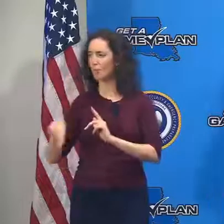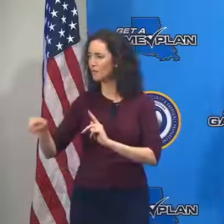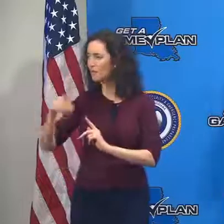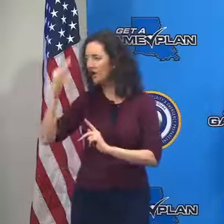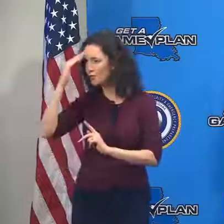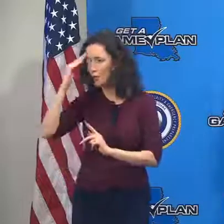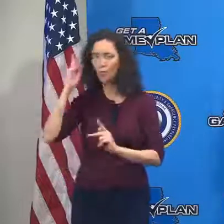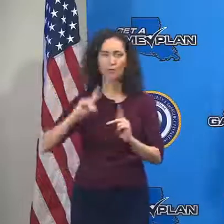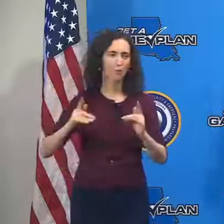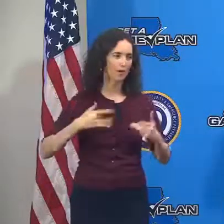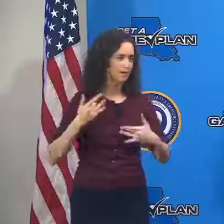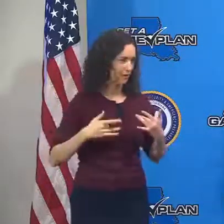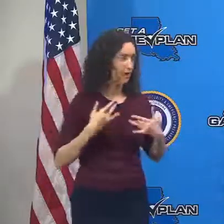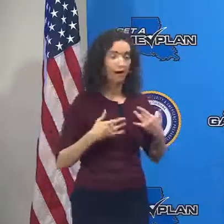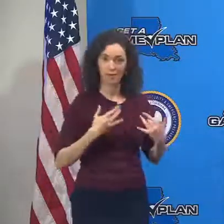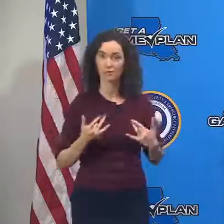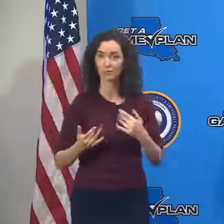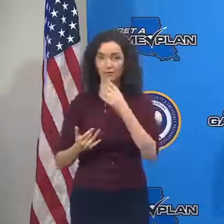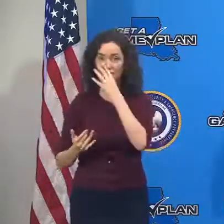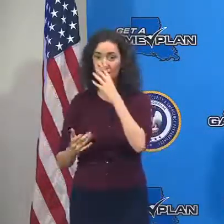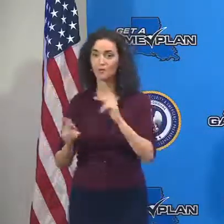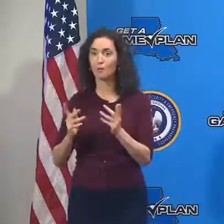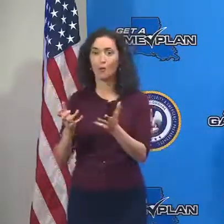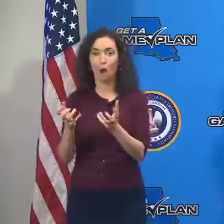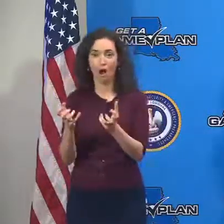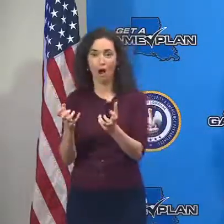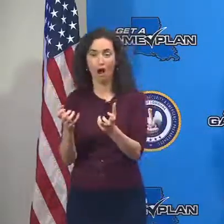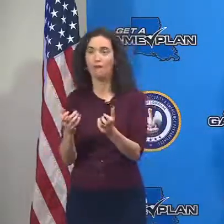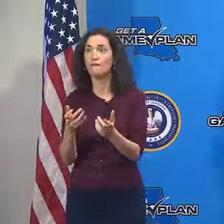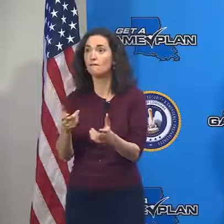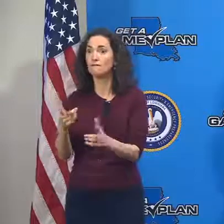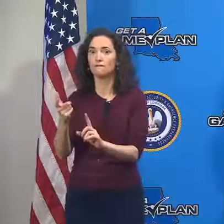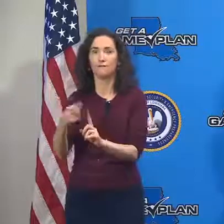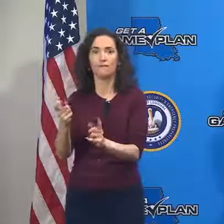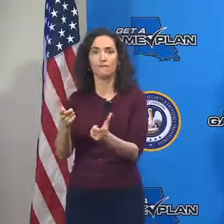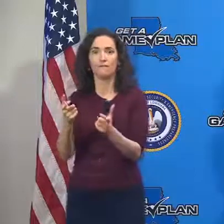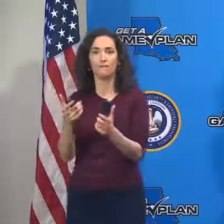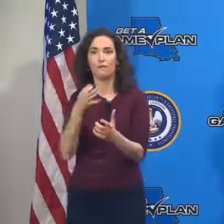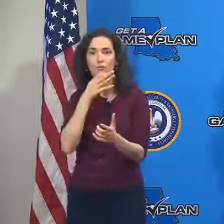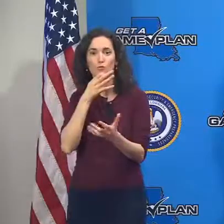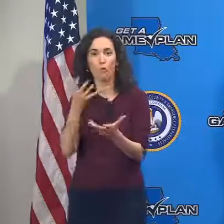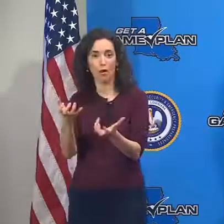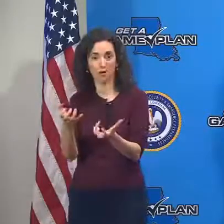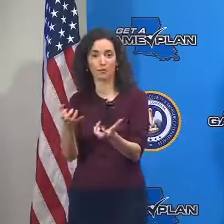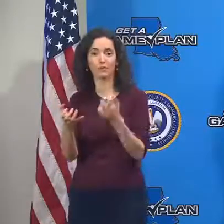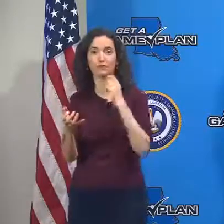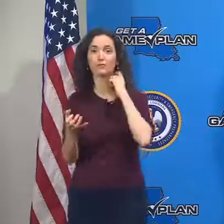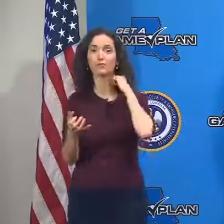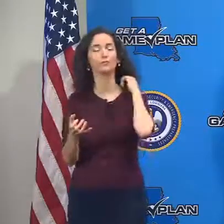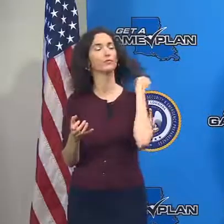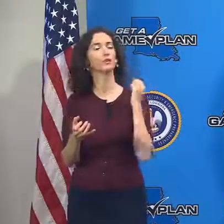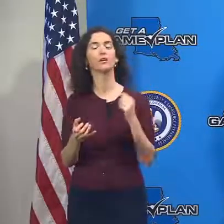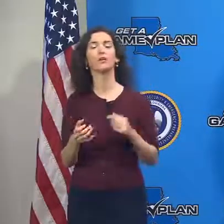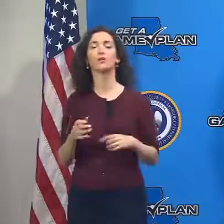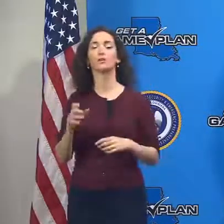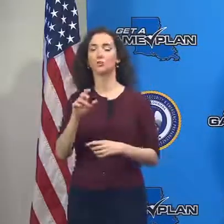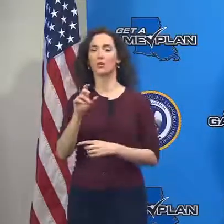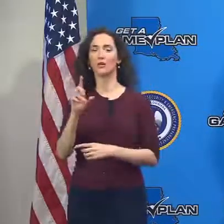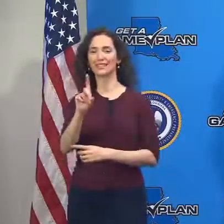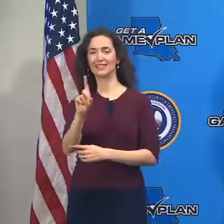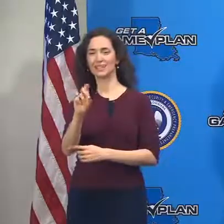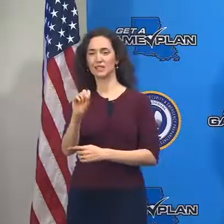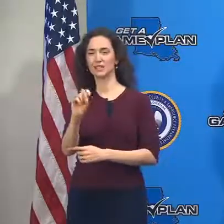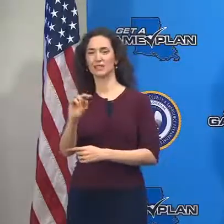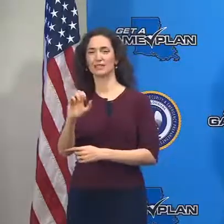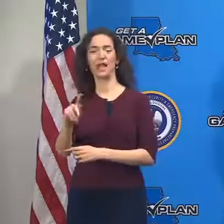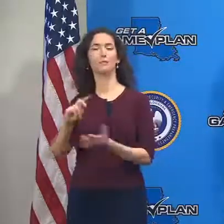and they're excited about it, and they want to get it as soon as they can. So here's what happens in disaster food.